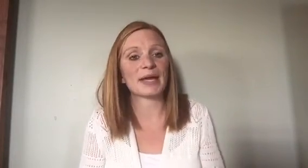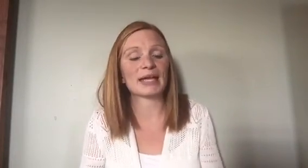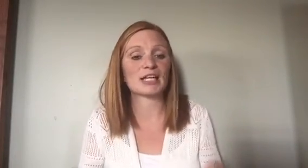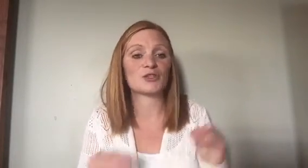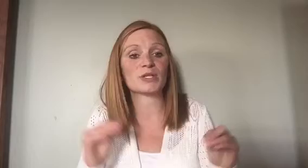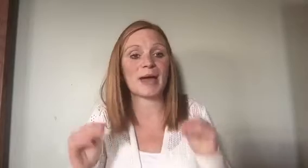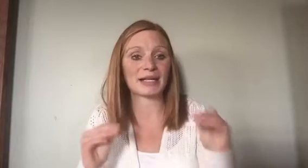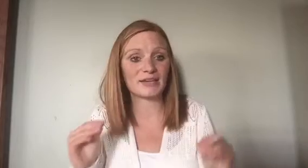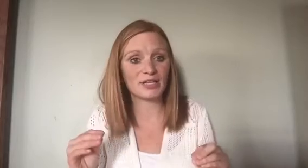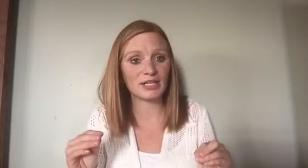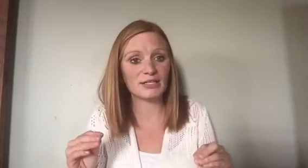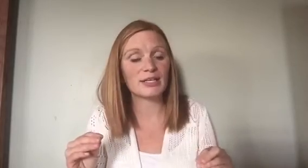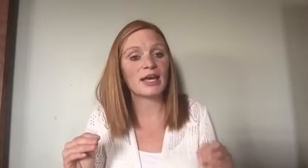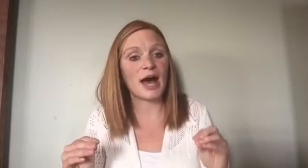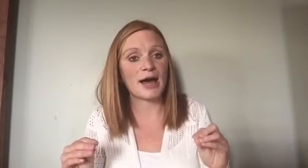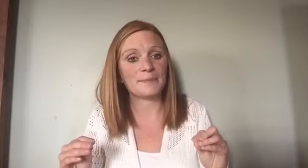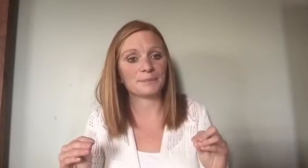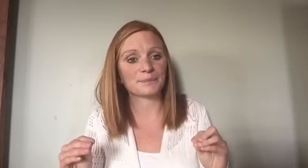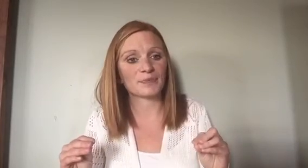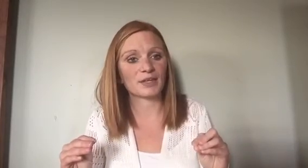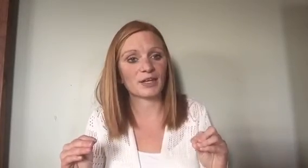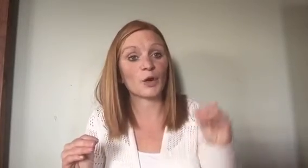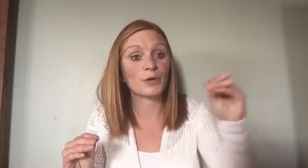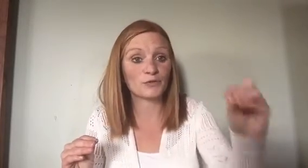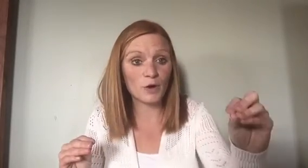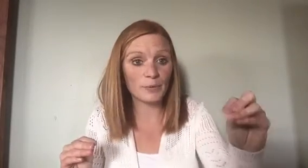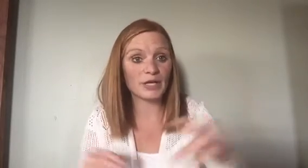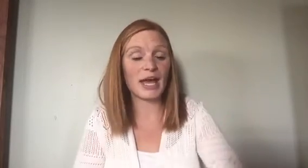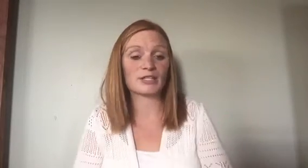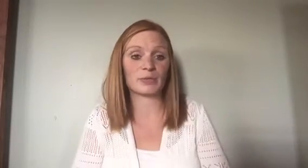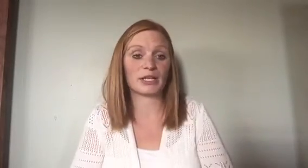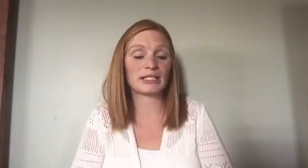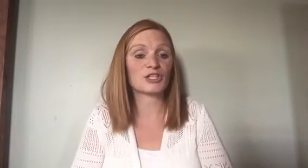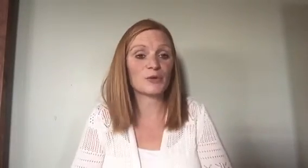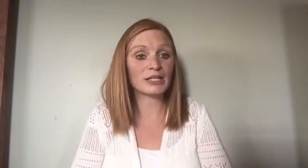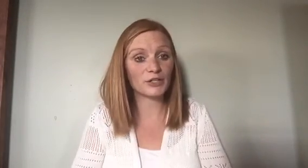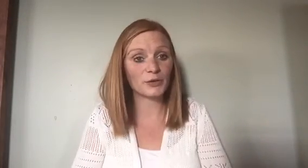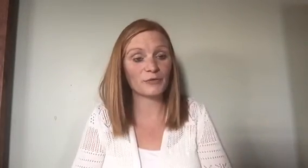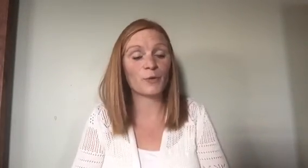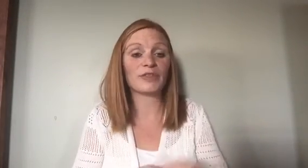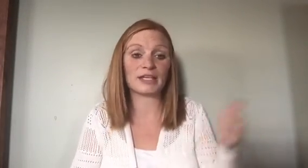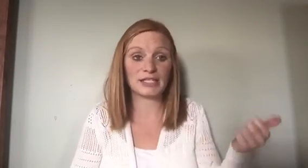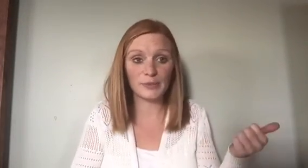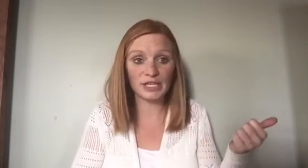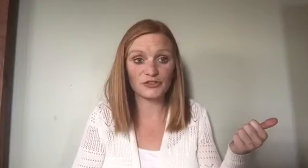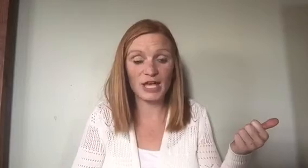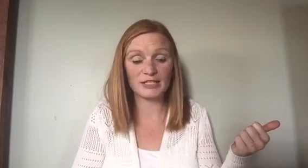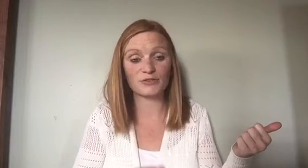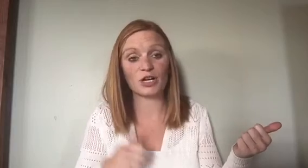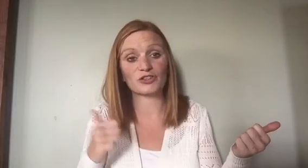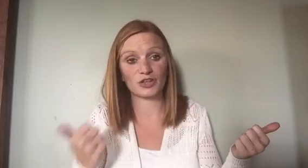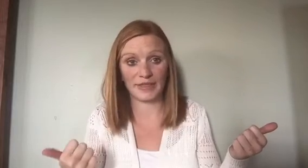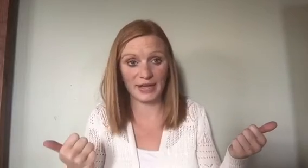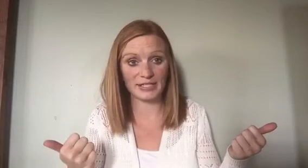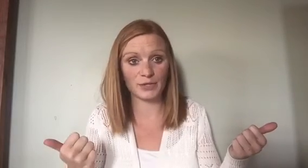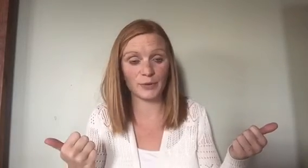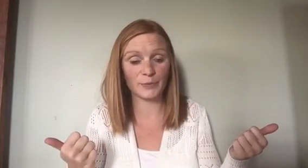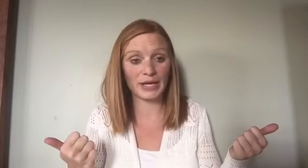I said, do some activities going forward as we continue on in Unit 4 that deal with contrastive structure and that deal with ranking